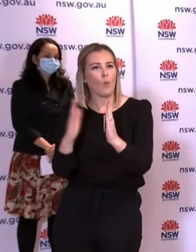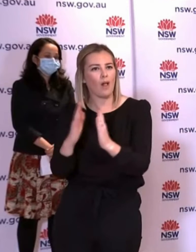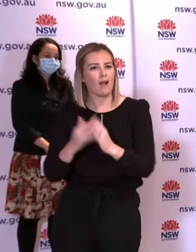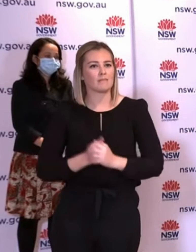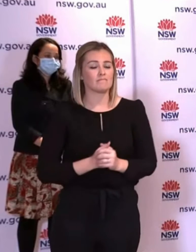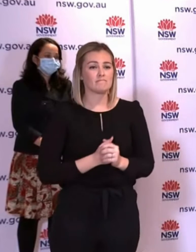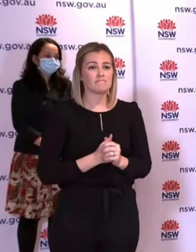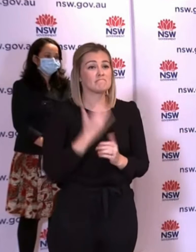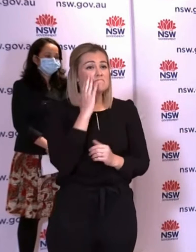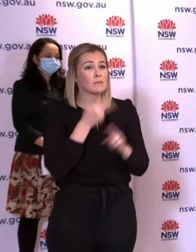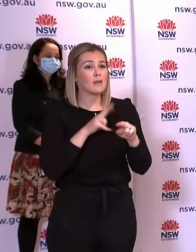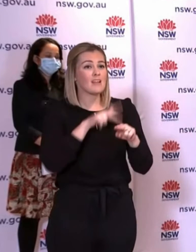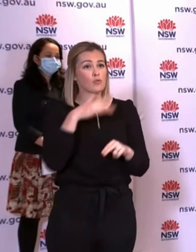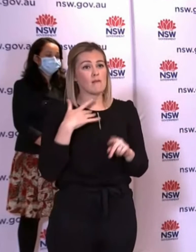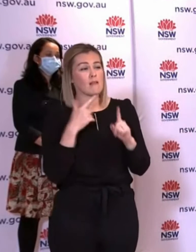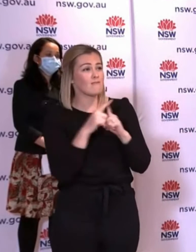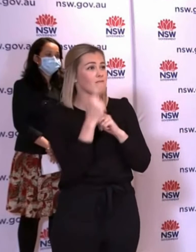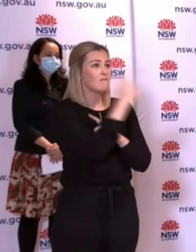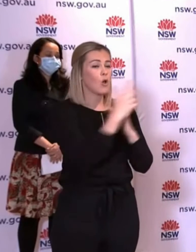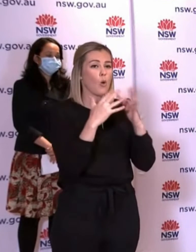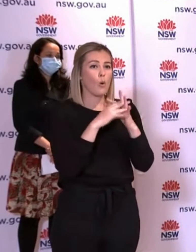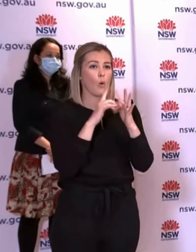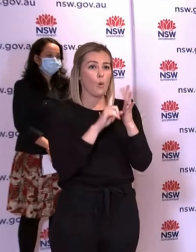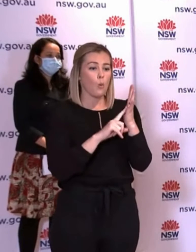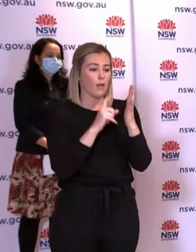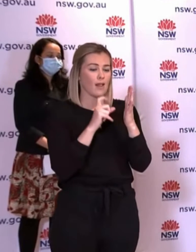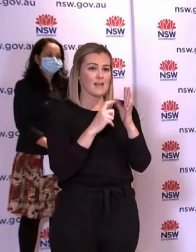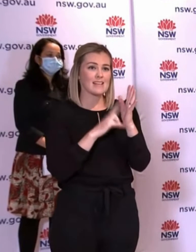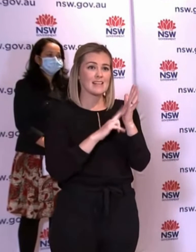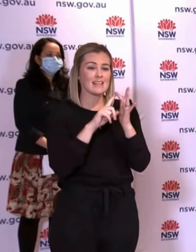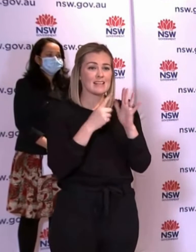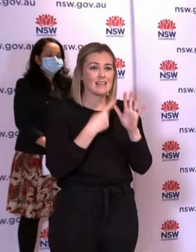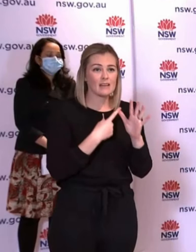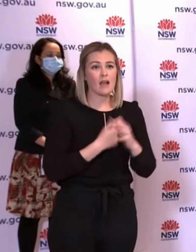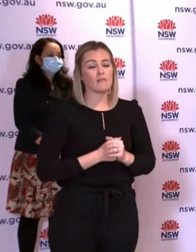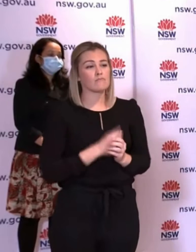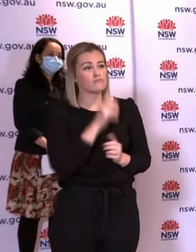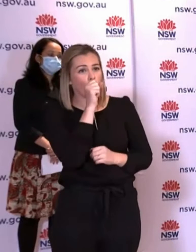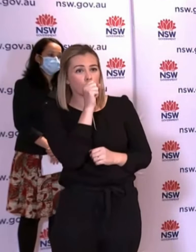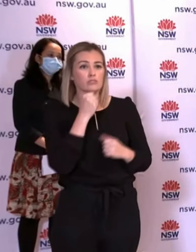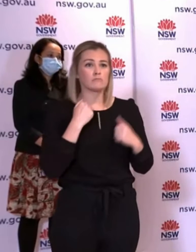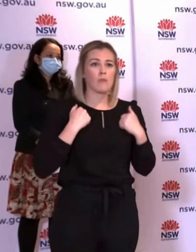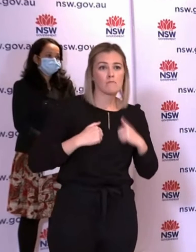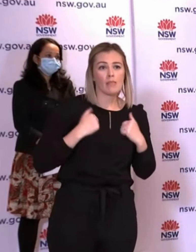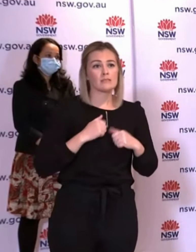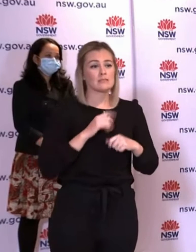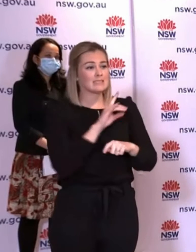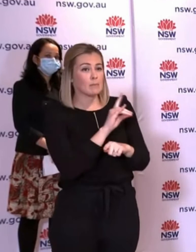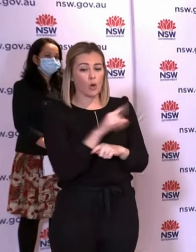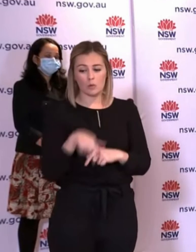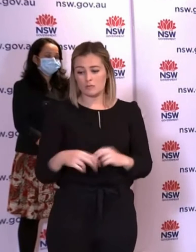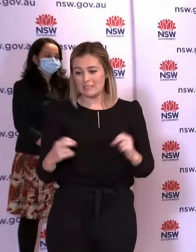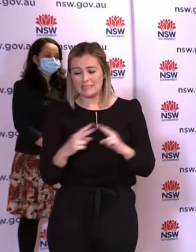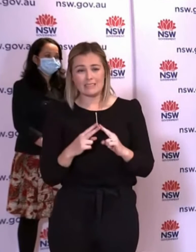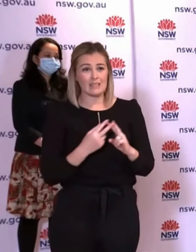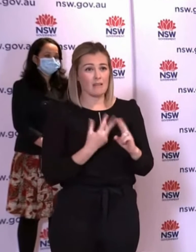whether it's Wilcannia, whether it's Orange, Dubbo, Bathurst, or here in Sydney, there is a place for you to go.